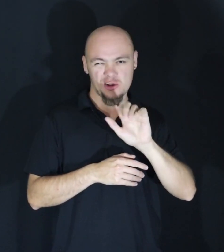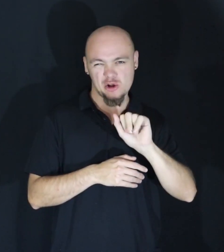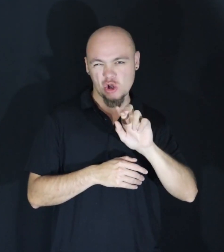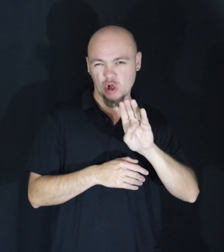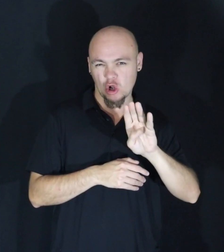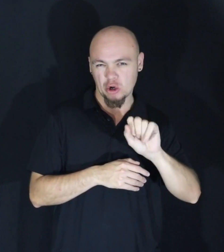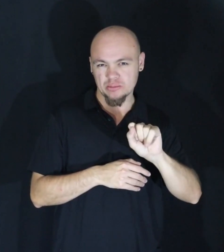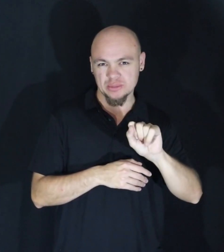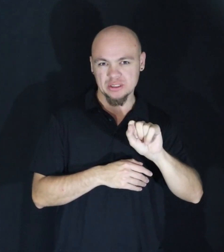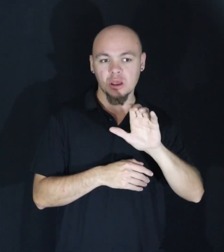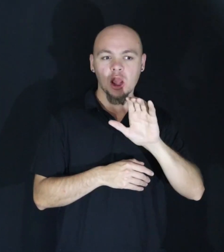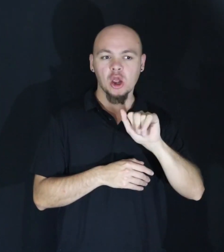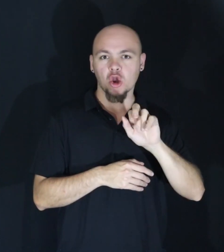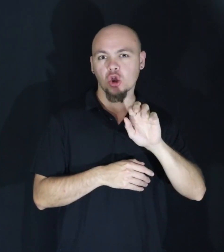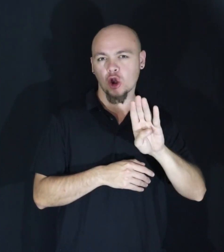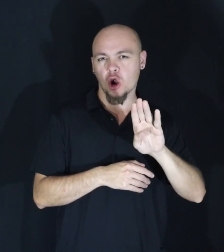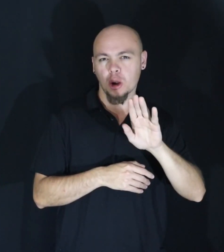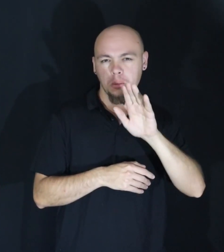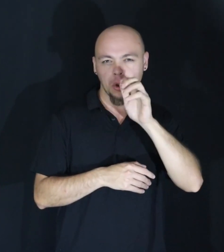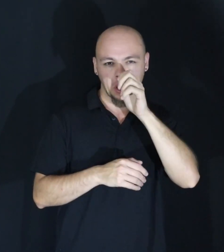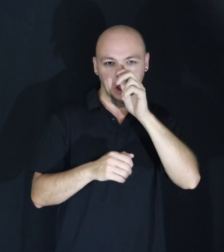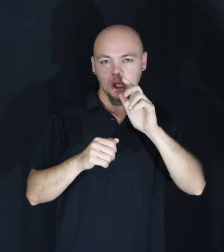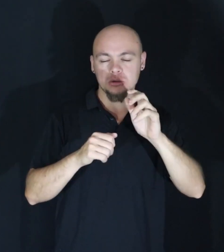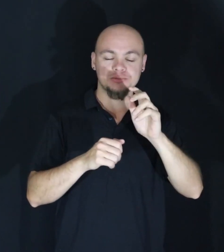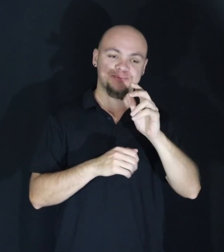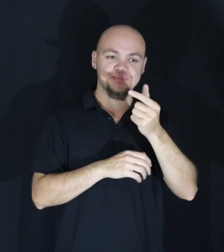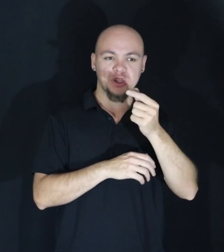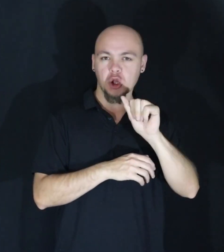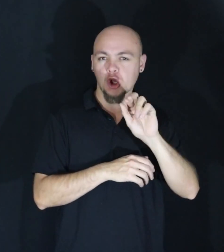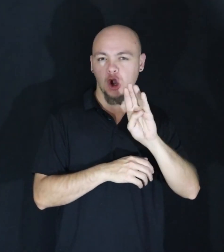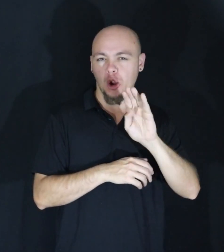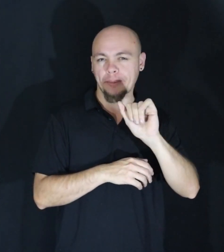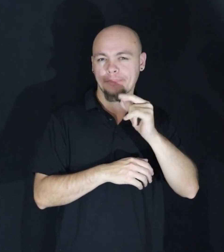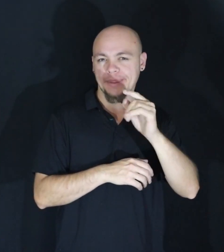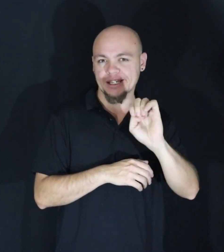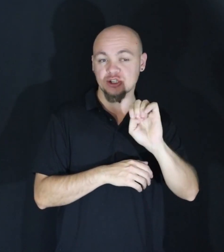At the time, I felt ashamed,